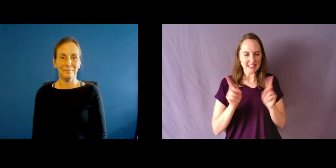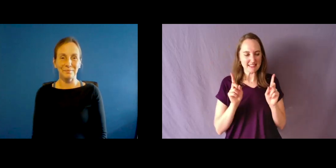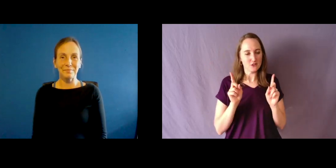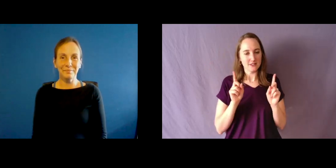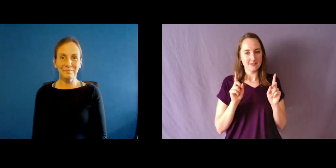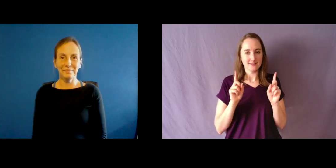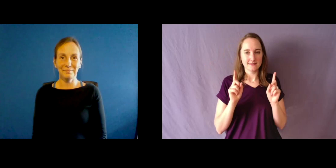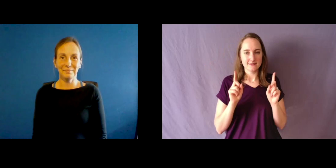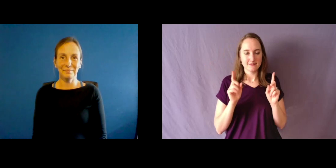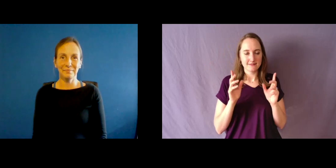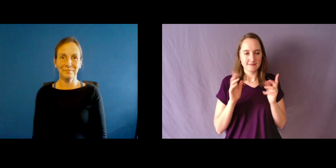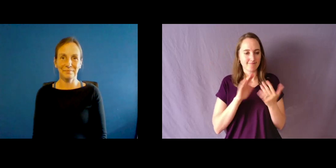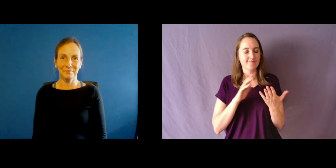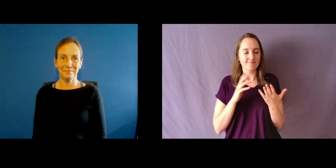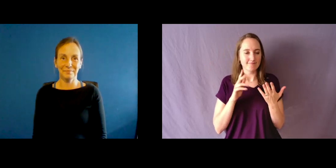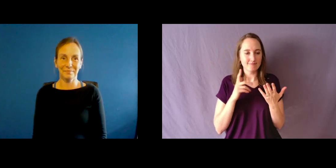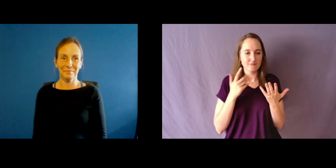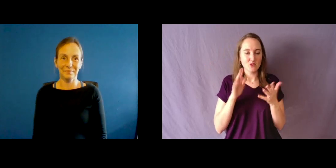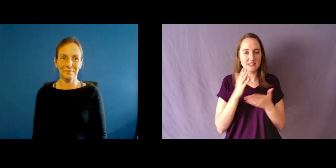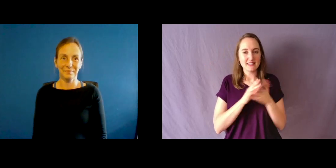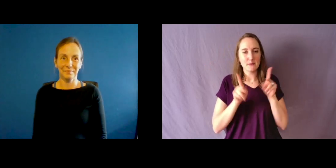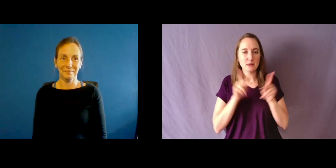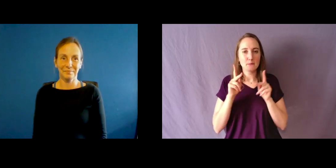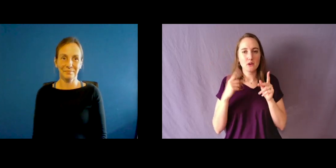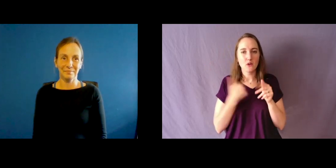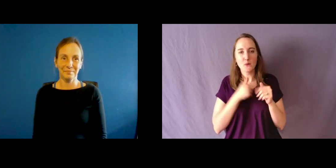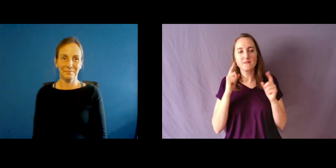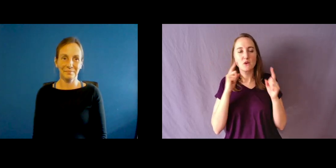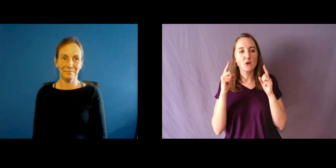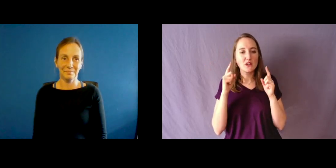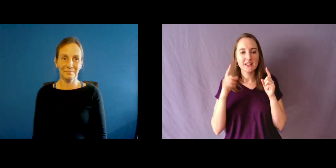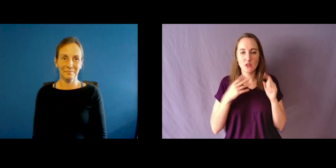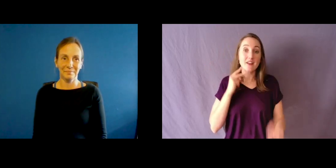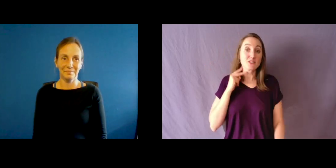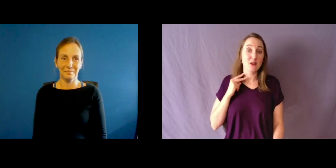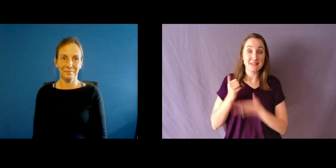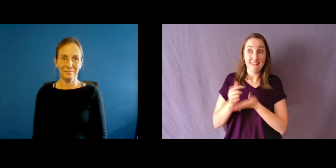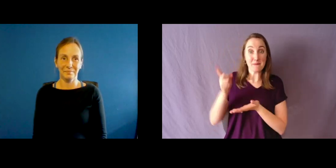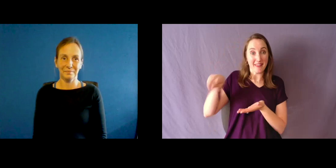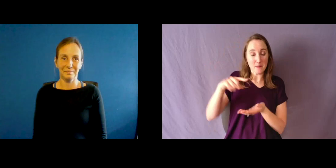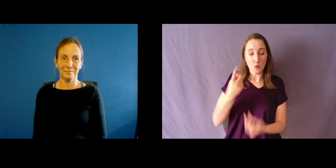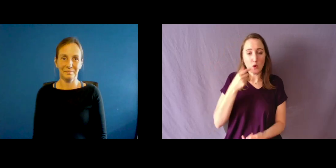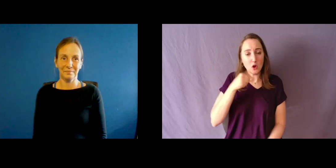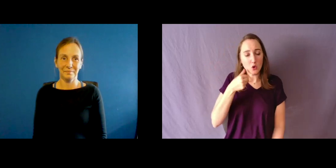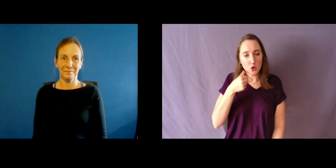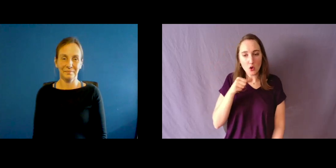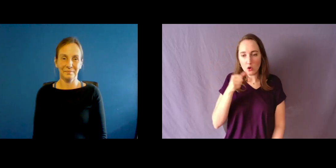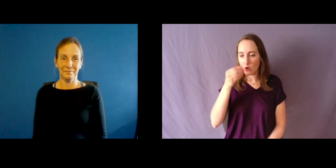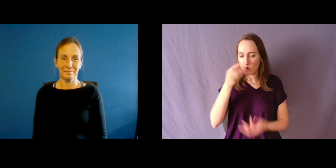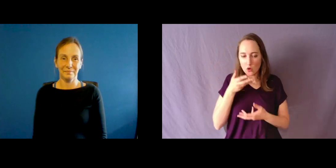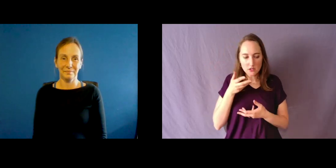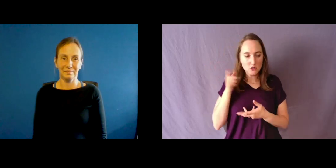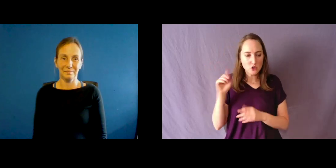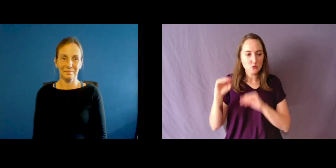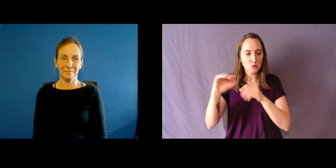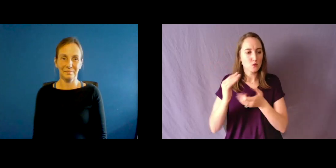difference. Like I said, we've already heard of some people, the white stripes really helping them out. One girl actually even told us that she